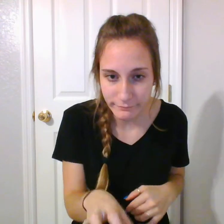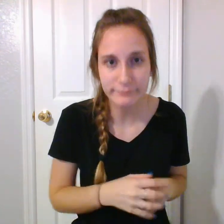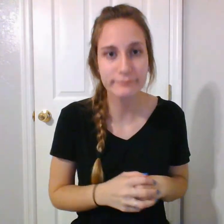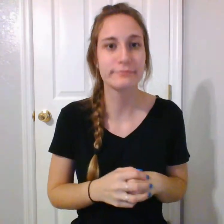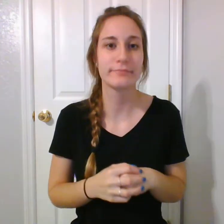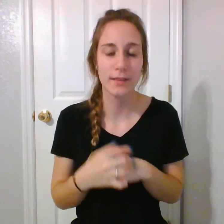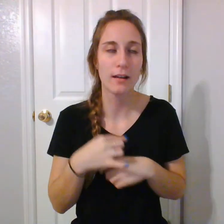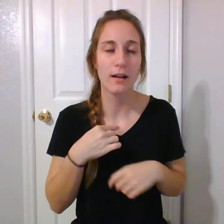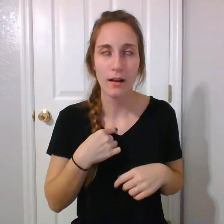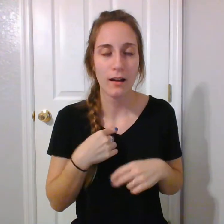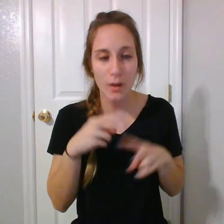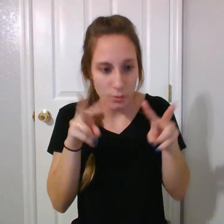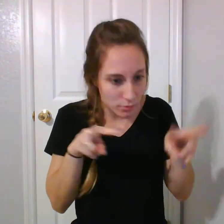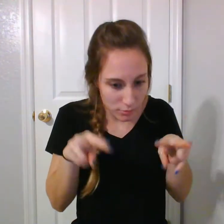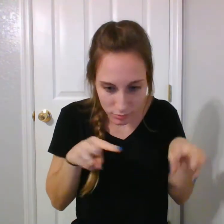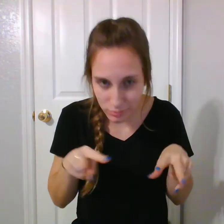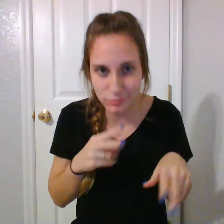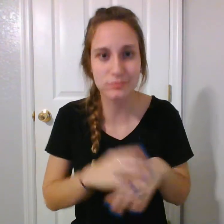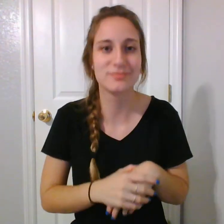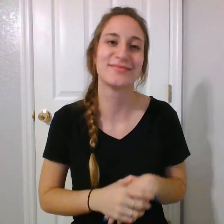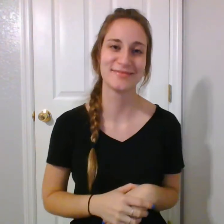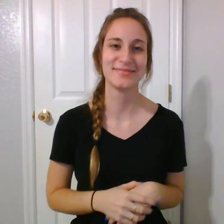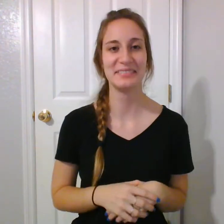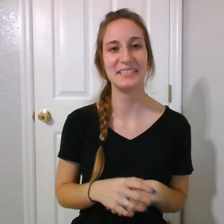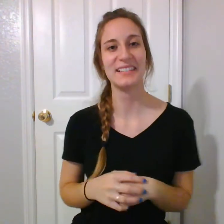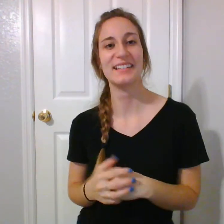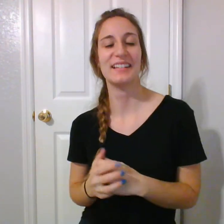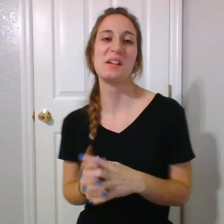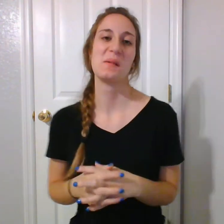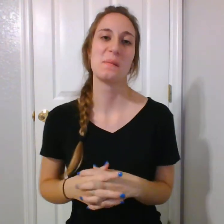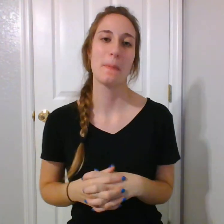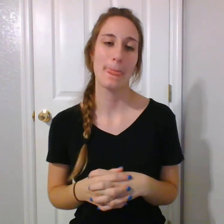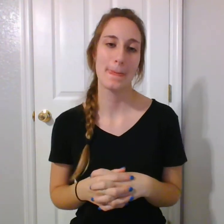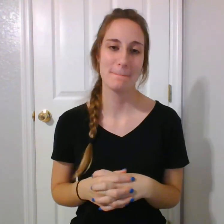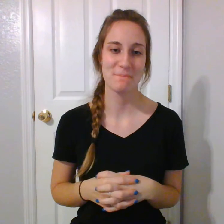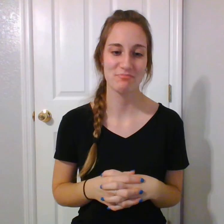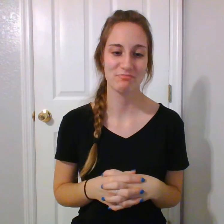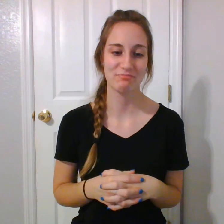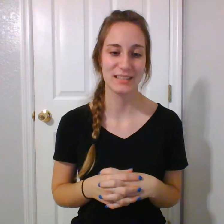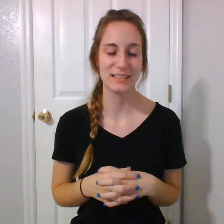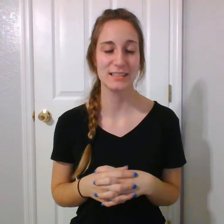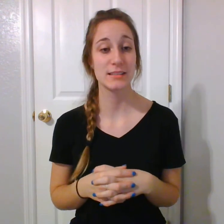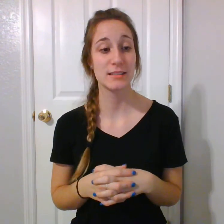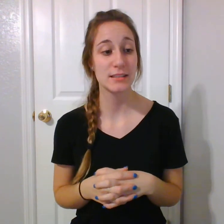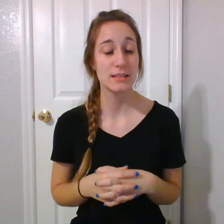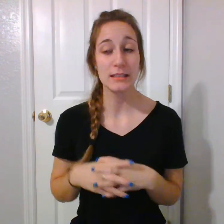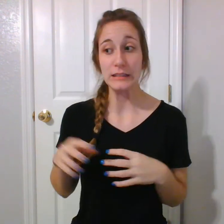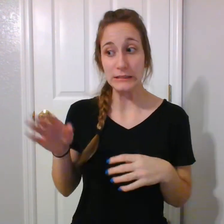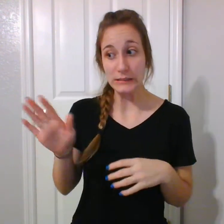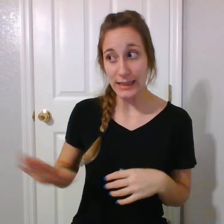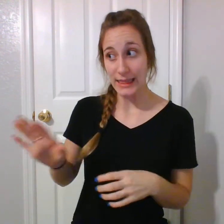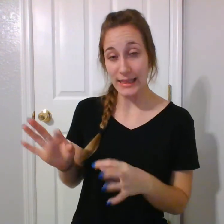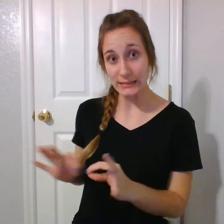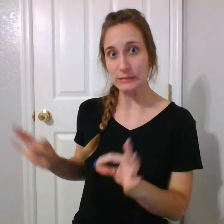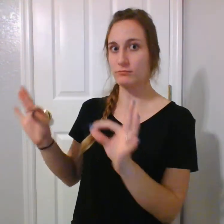usually have to like turn them so her little bite marks don't show. This is a huge, important part of the house, especially